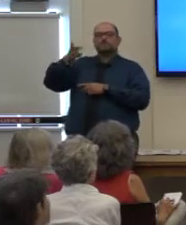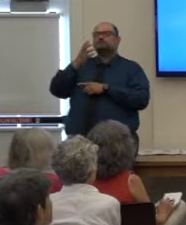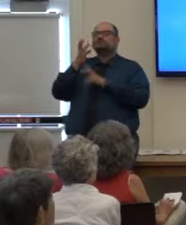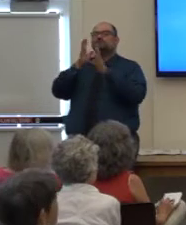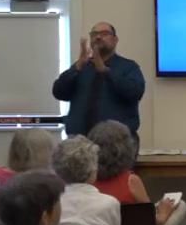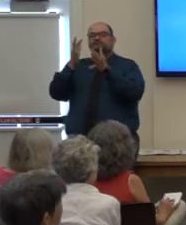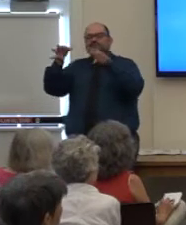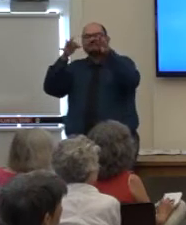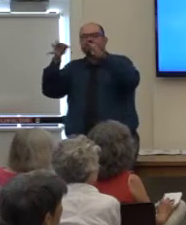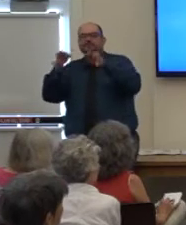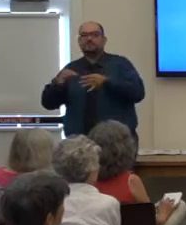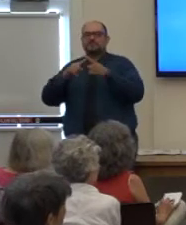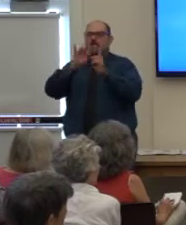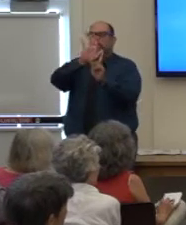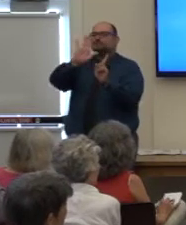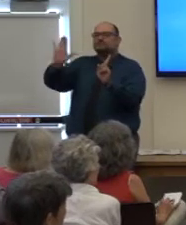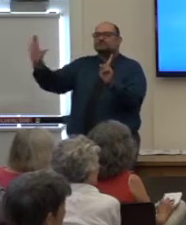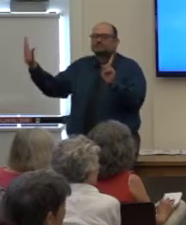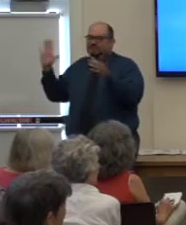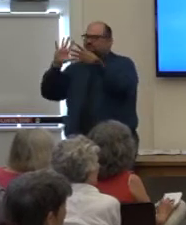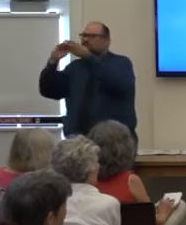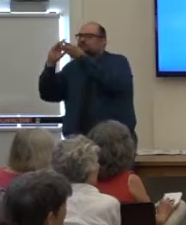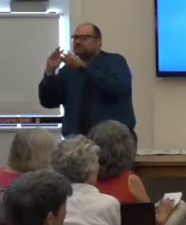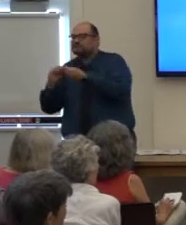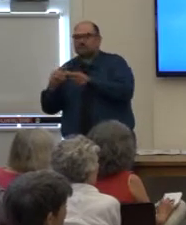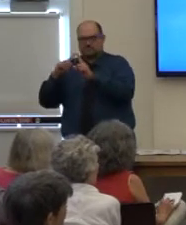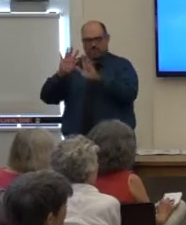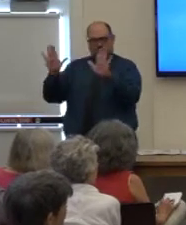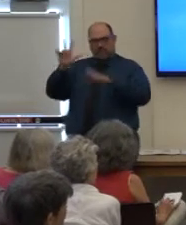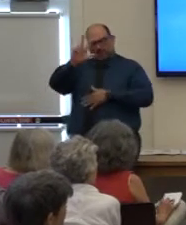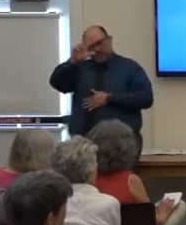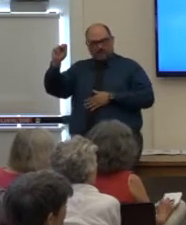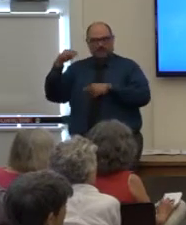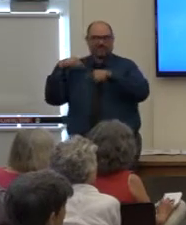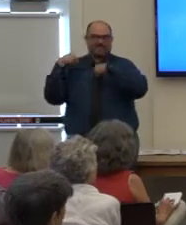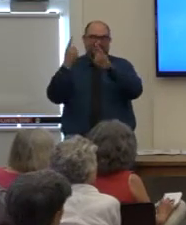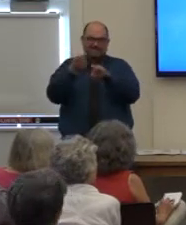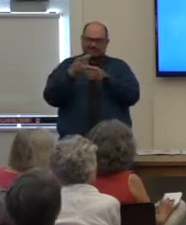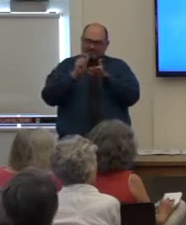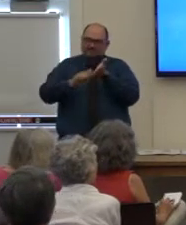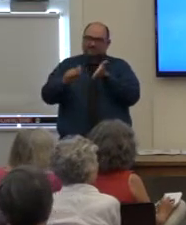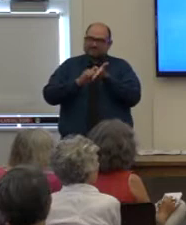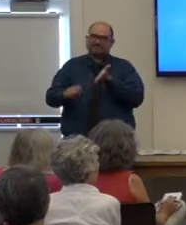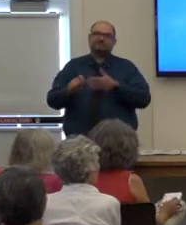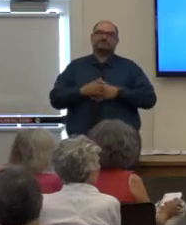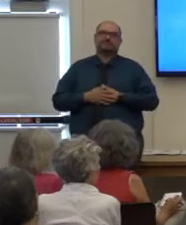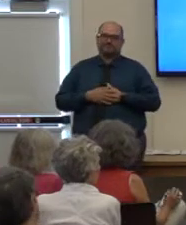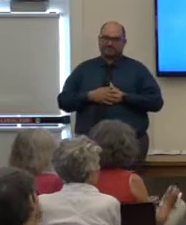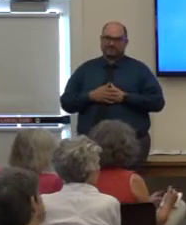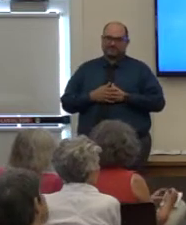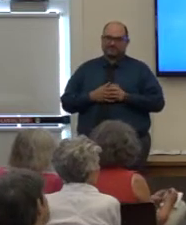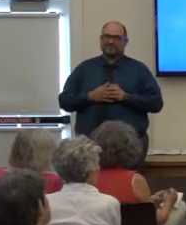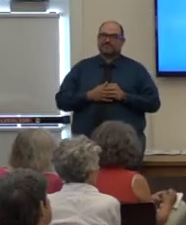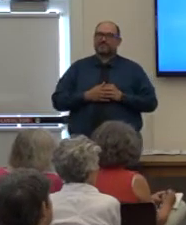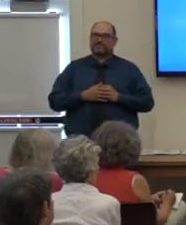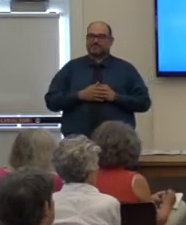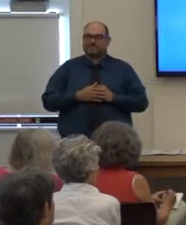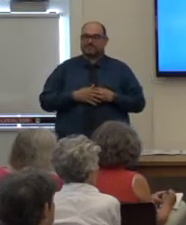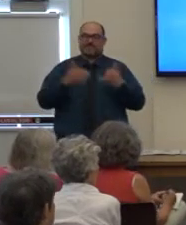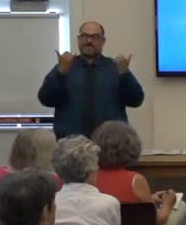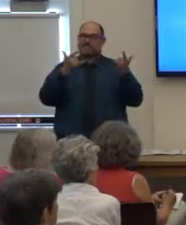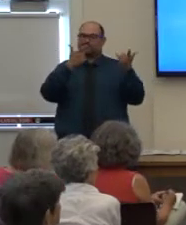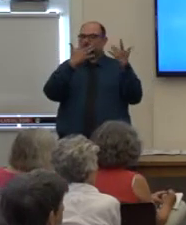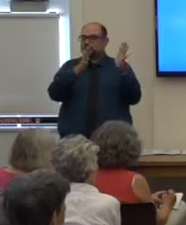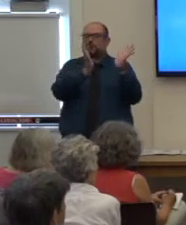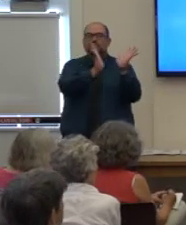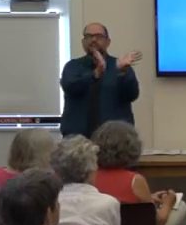collection, now numbered at over 1,700 interviews at the Martha's Vineyard Museum. And finally, we are